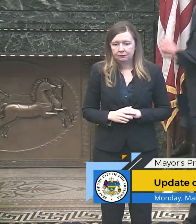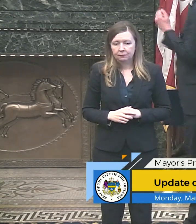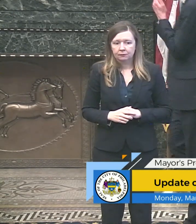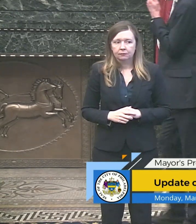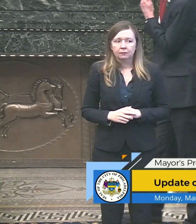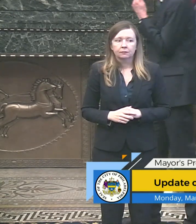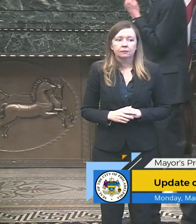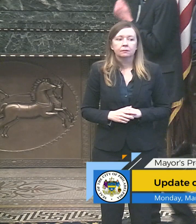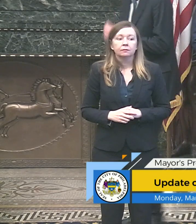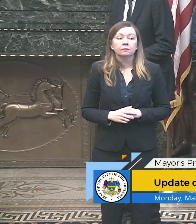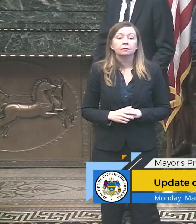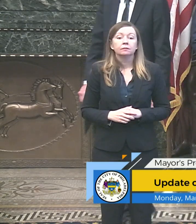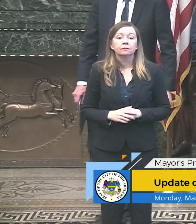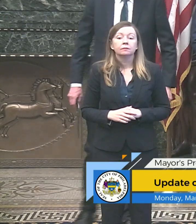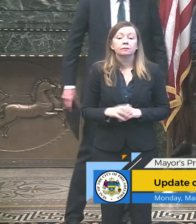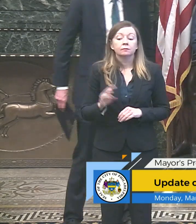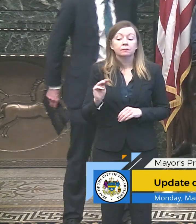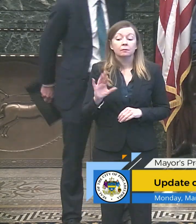Marco, are you good?